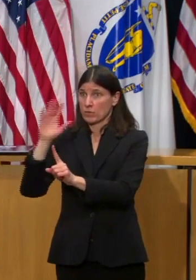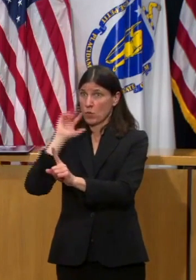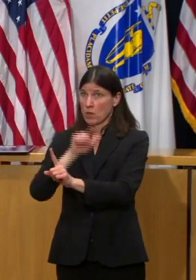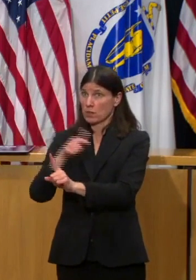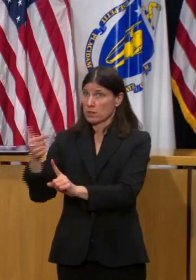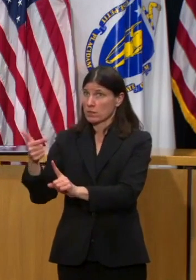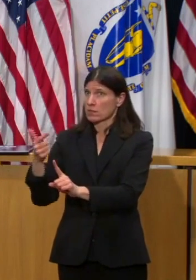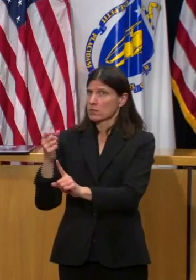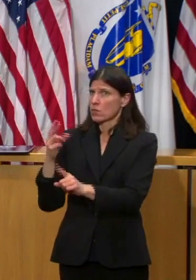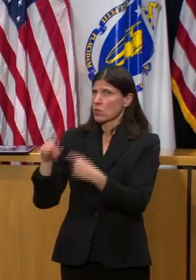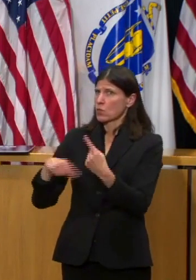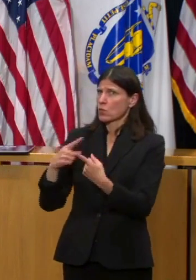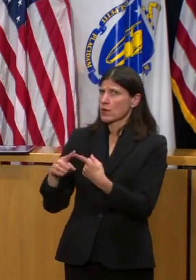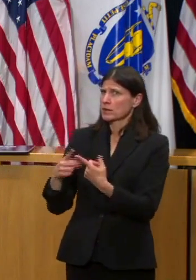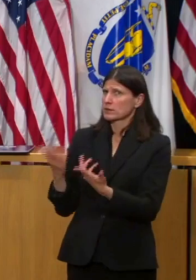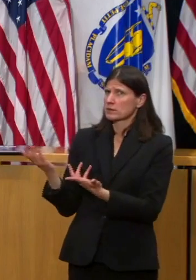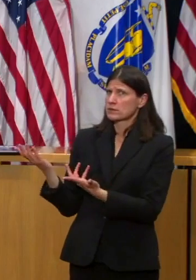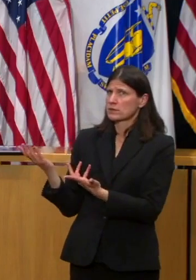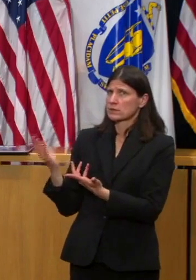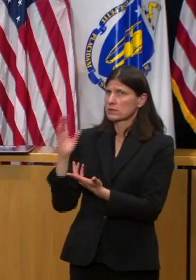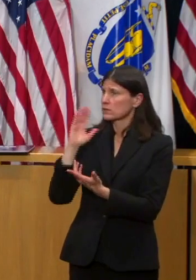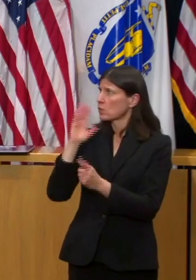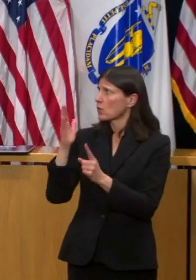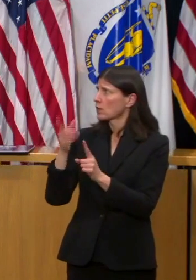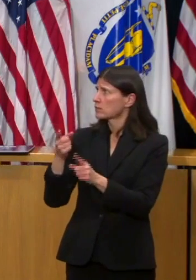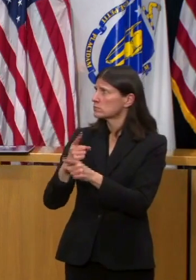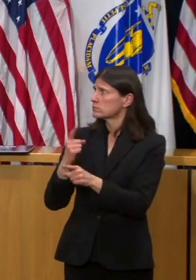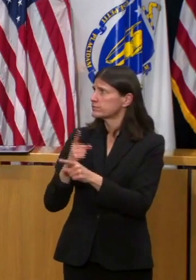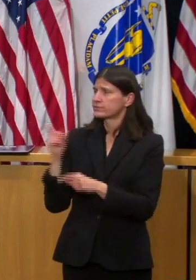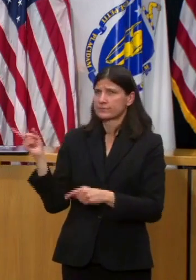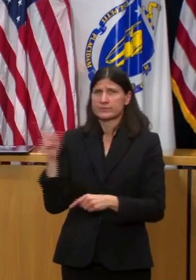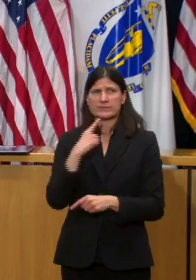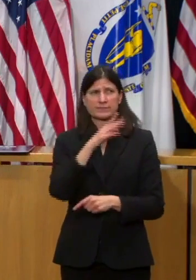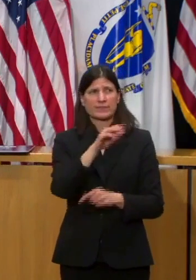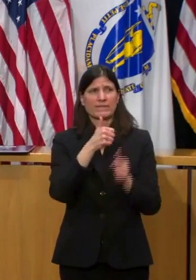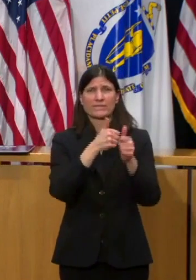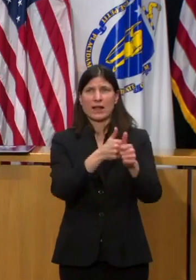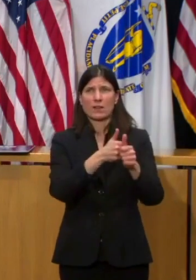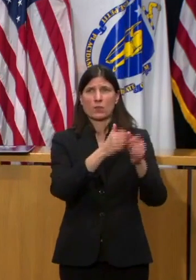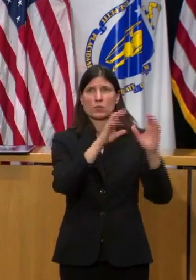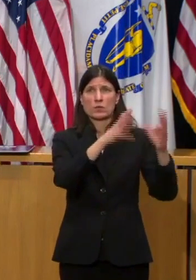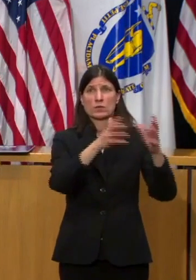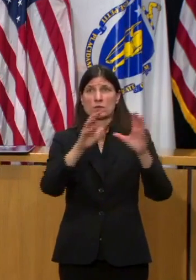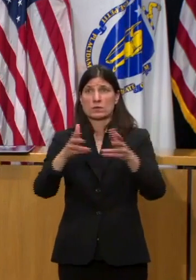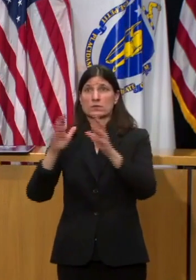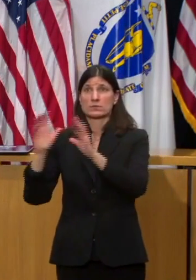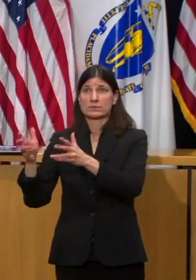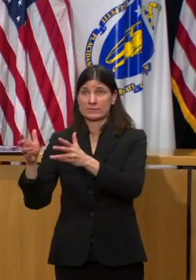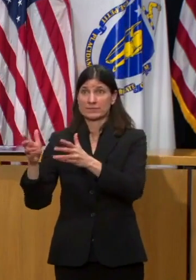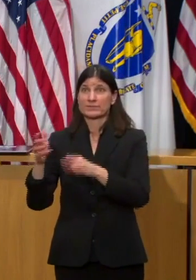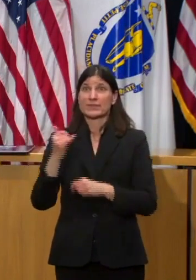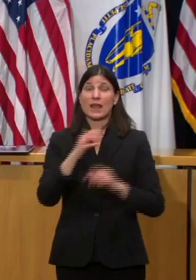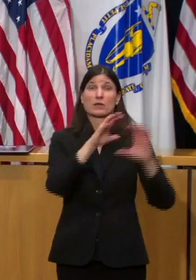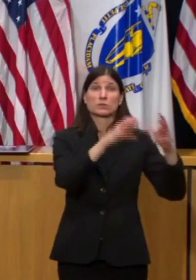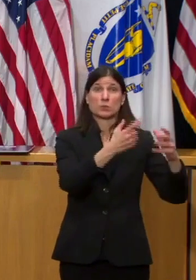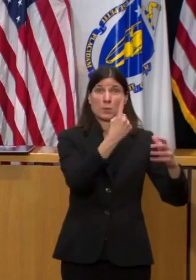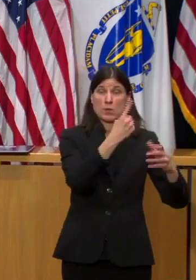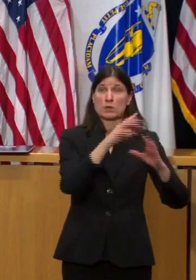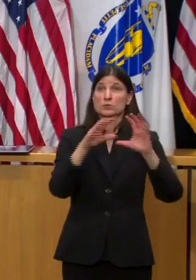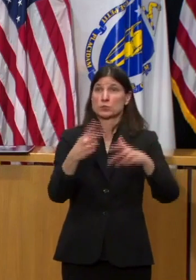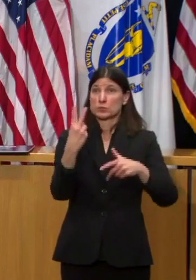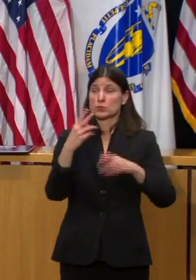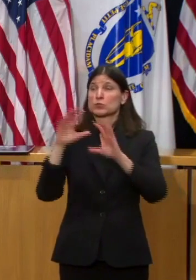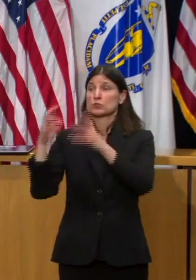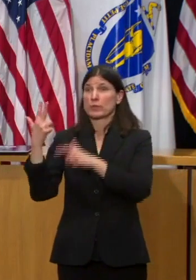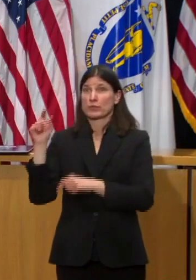Well, keep in mind that as we go through this process, particularly when we get into particular targeted groups, like doing staff in